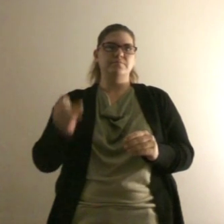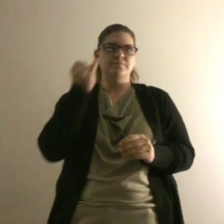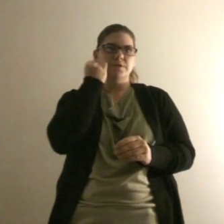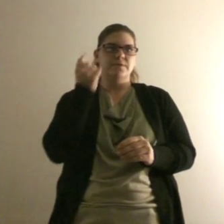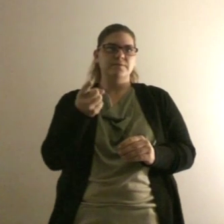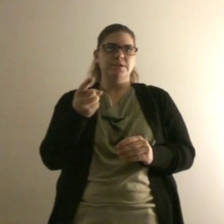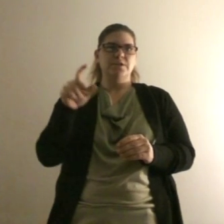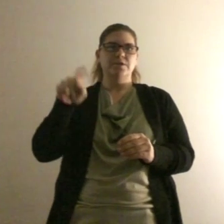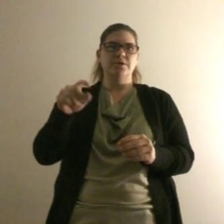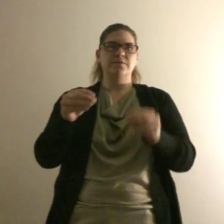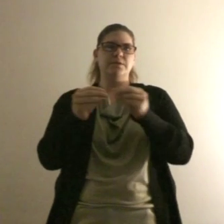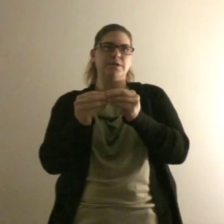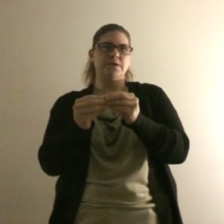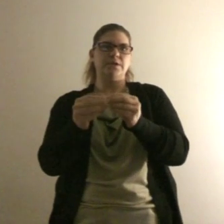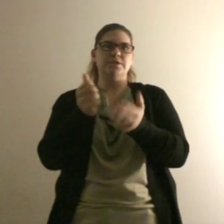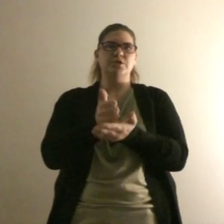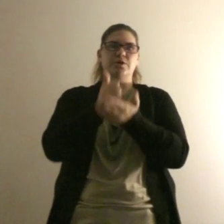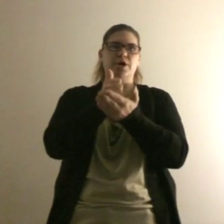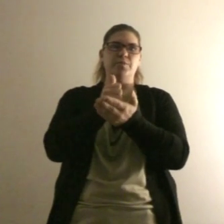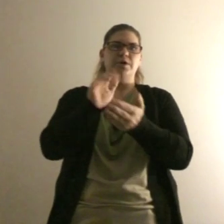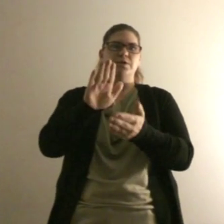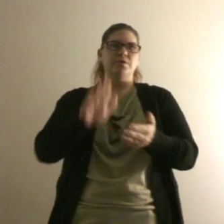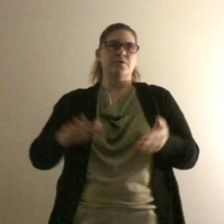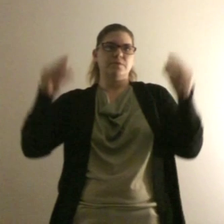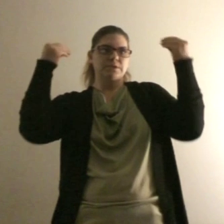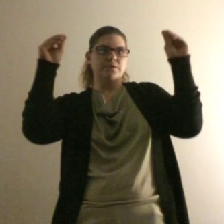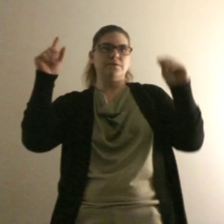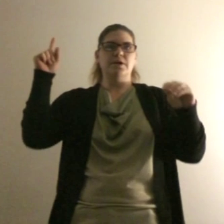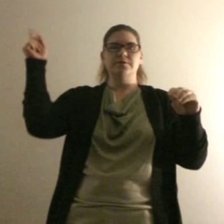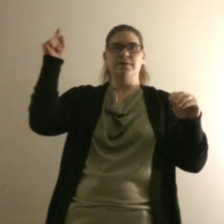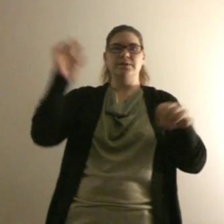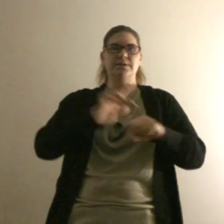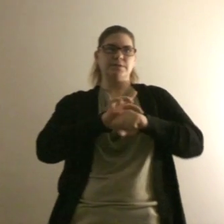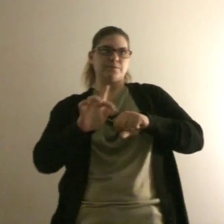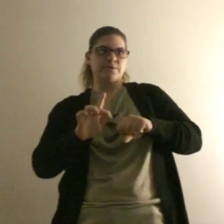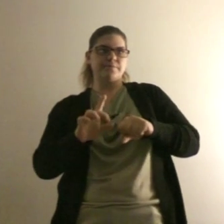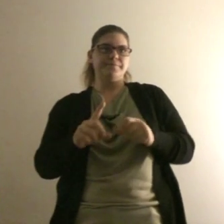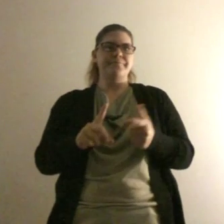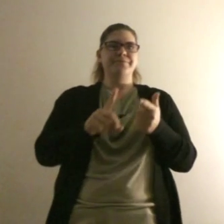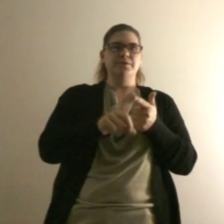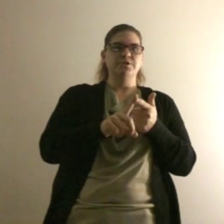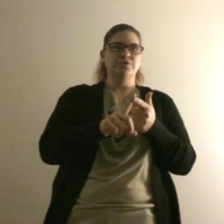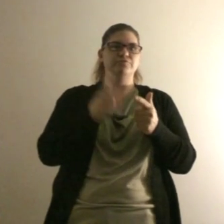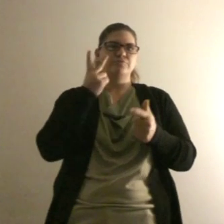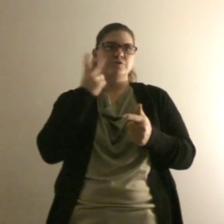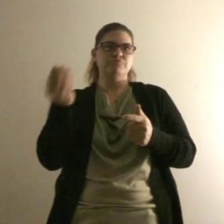And if you feel you need additional help, your local dealer is readily accessible. Number 2. Check